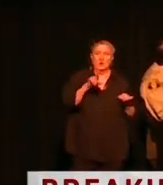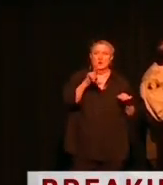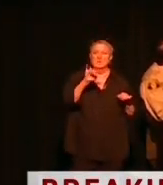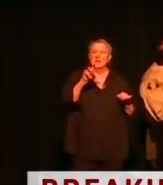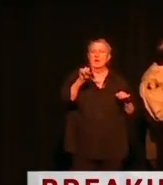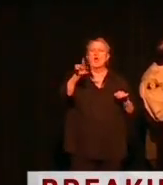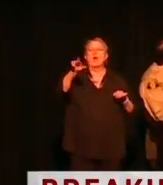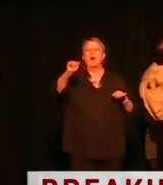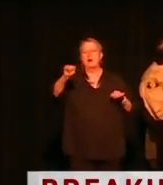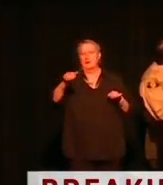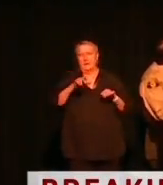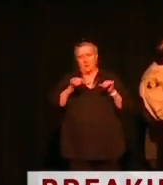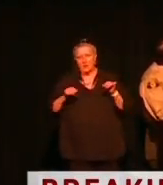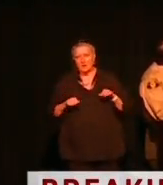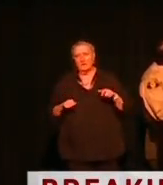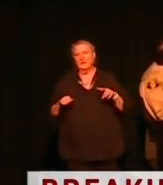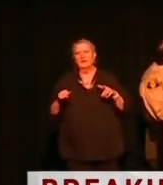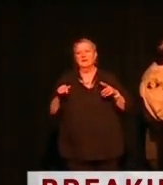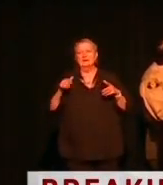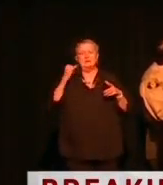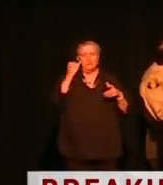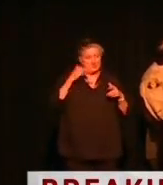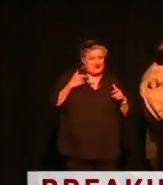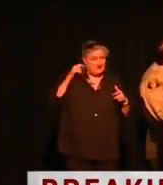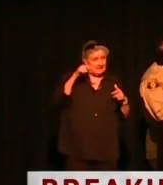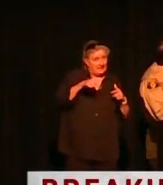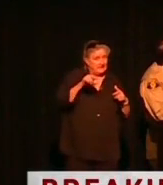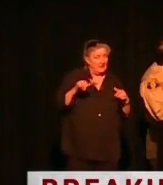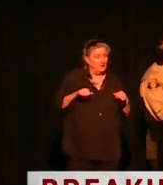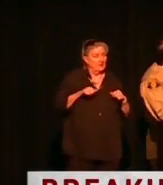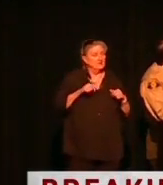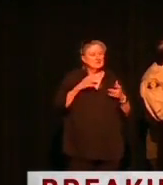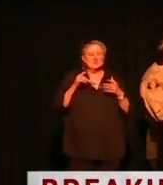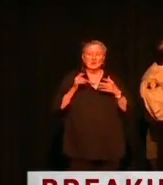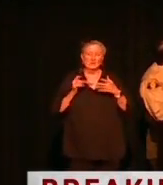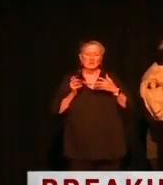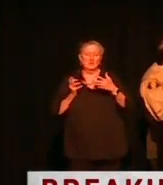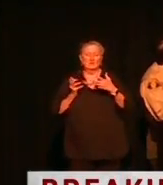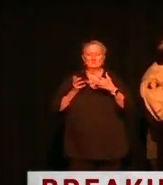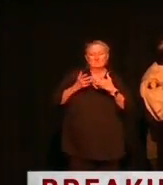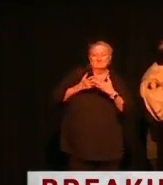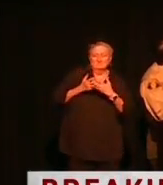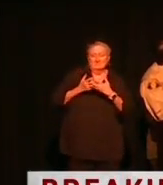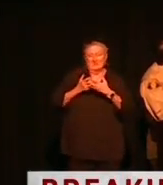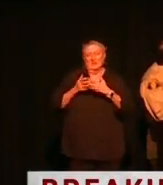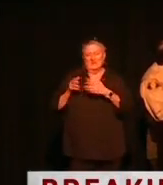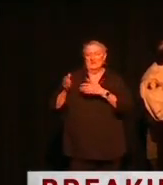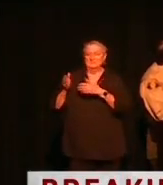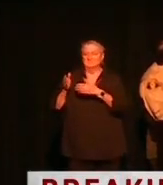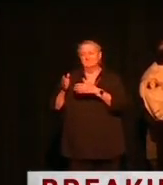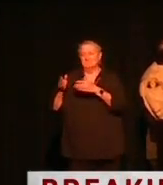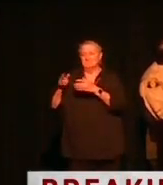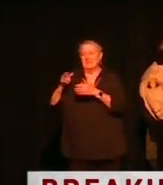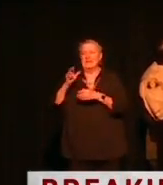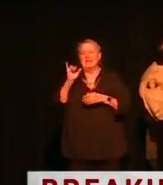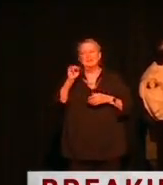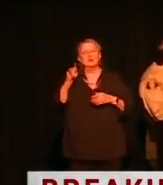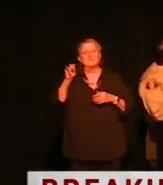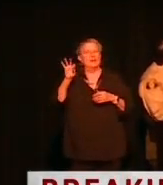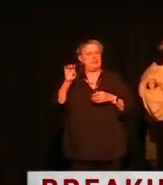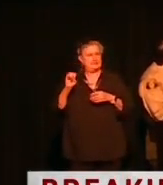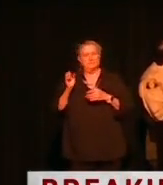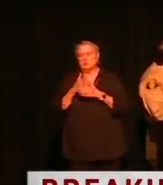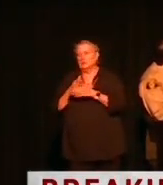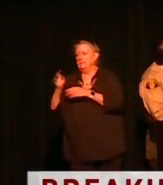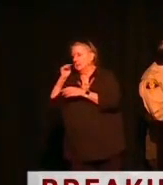Riviera area potentially. And so if you live in this area, which is kind of the interface between Montecito and Santa Barbara, all the way